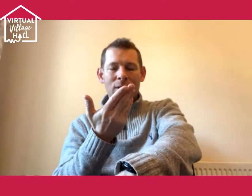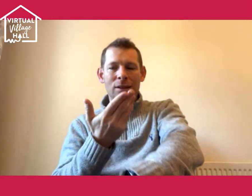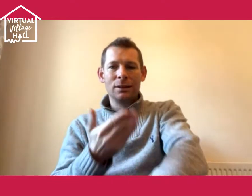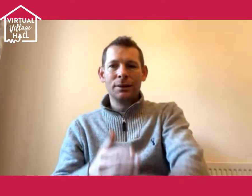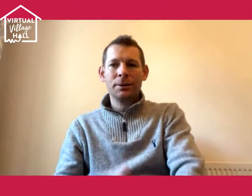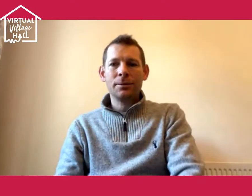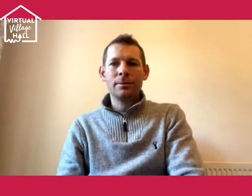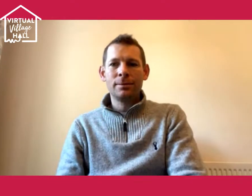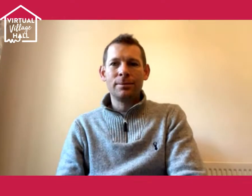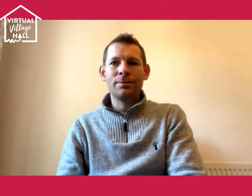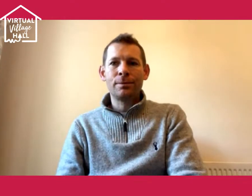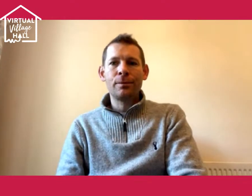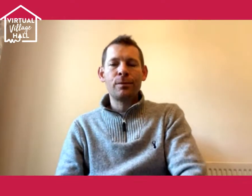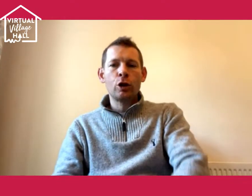Green.